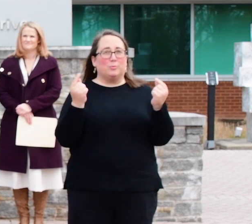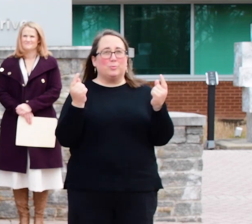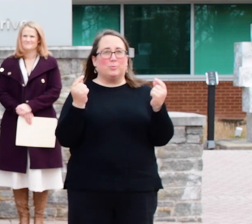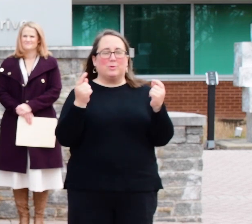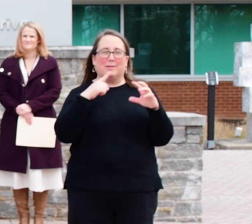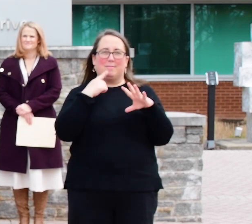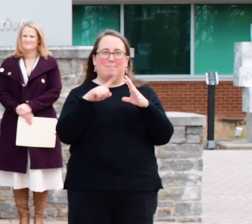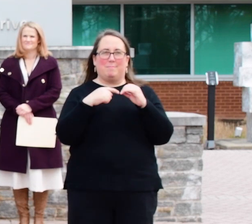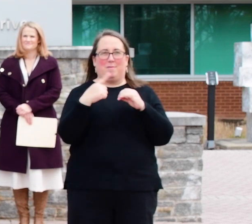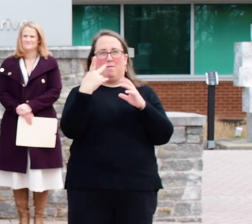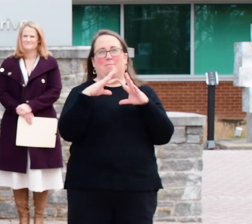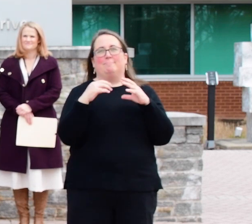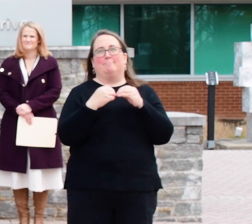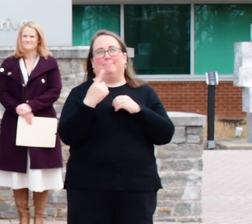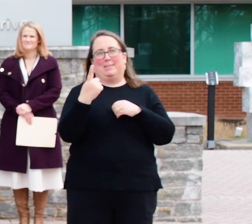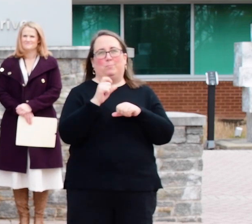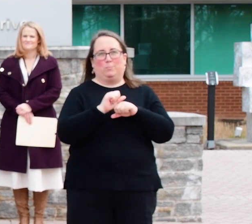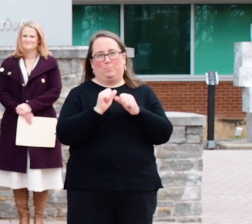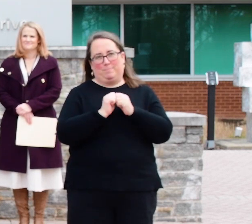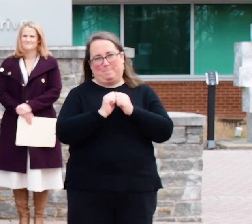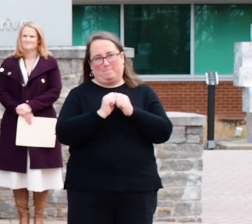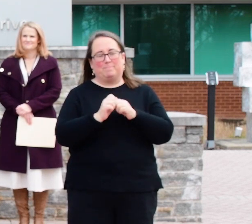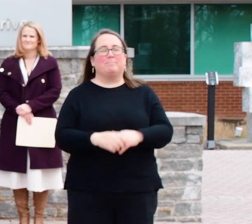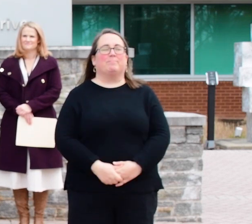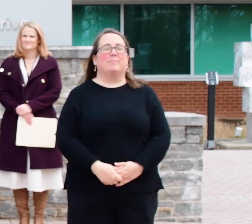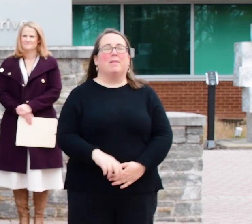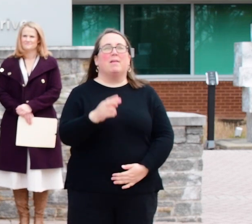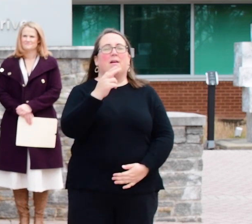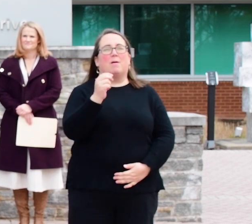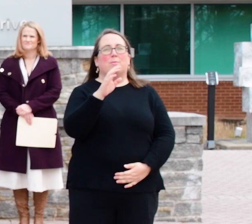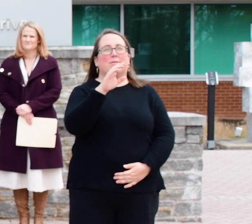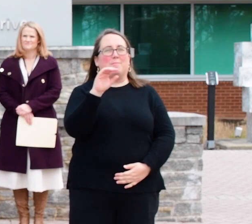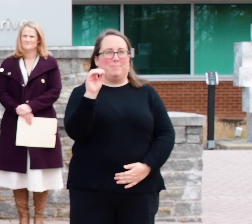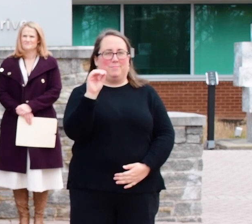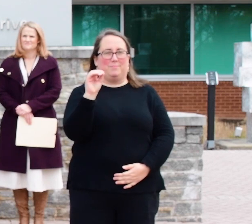of the organizations he volunteers through, the Howard County